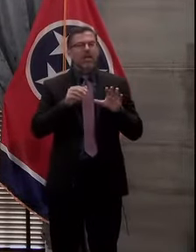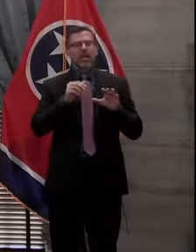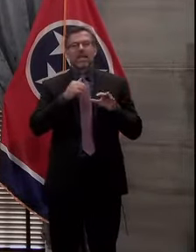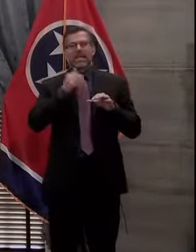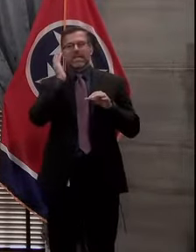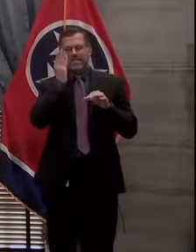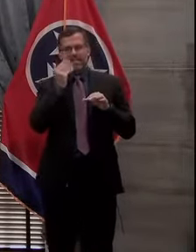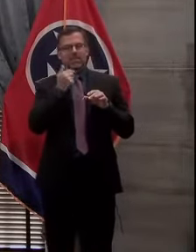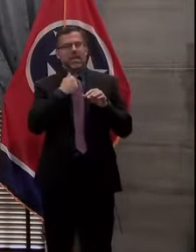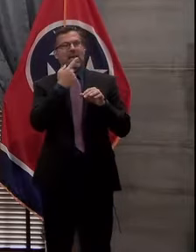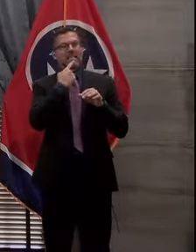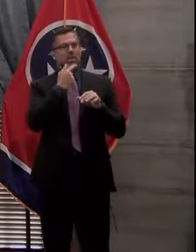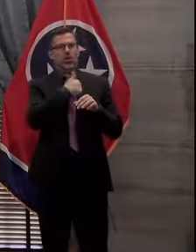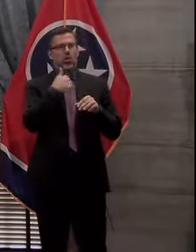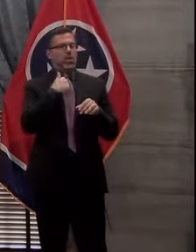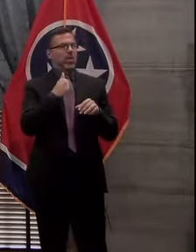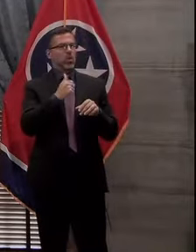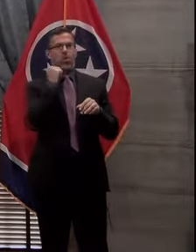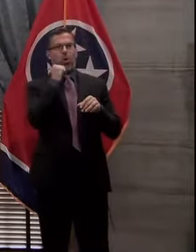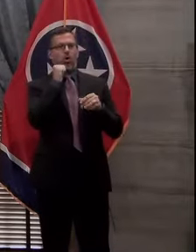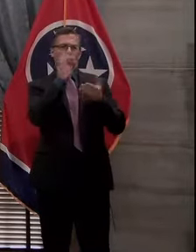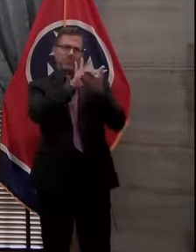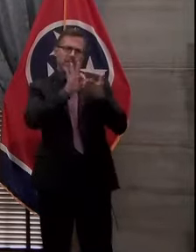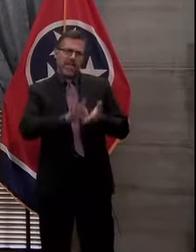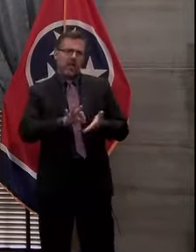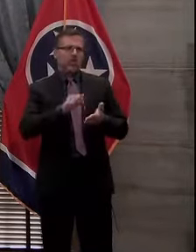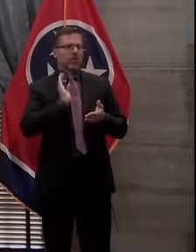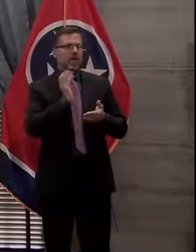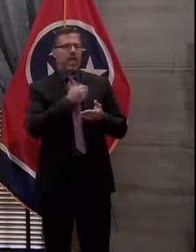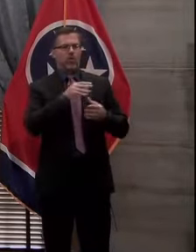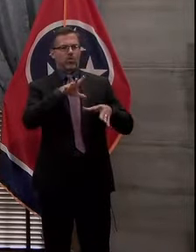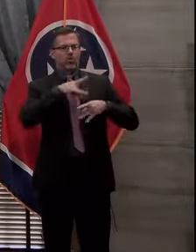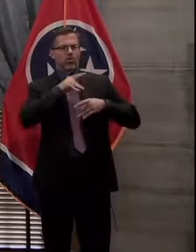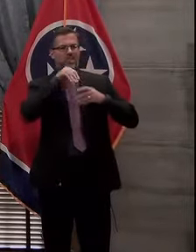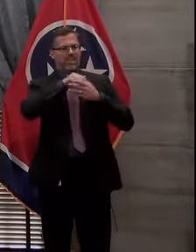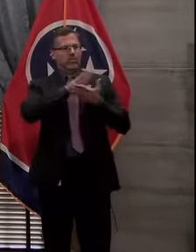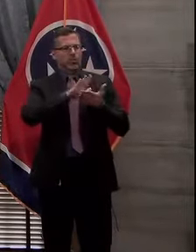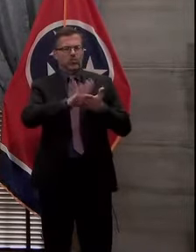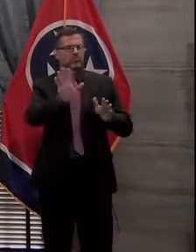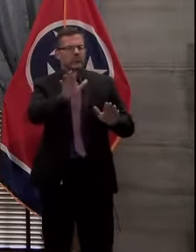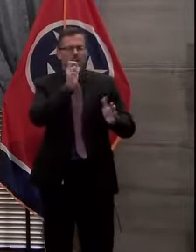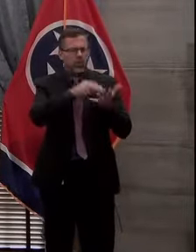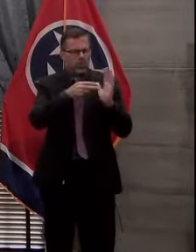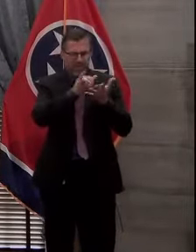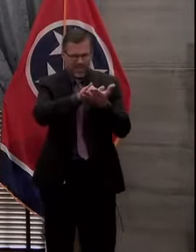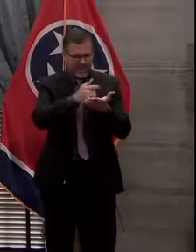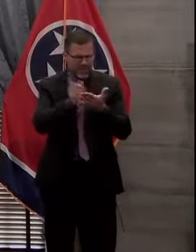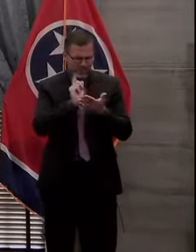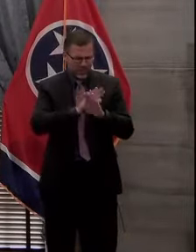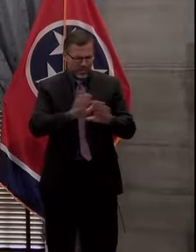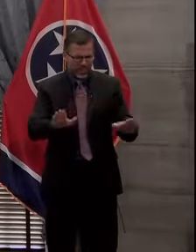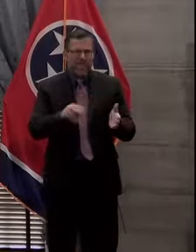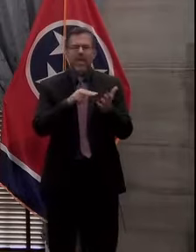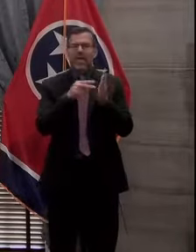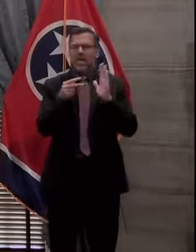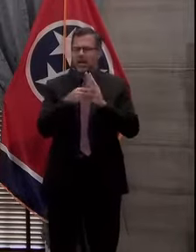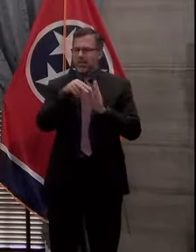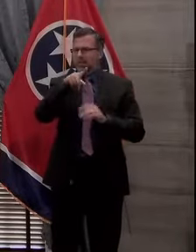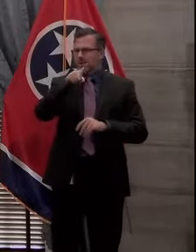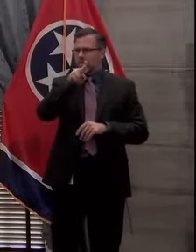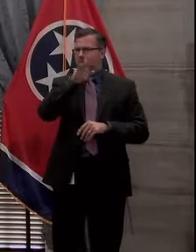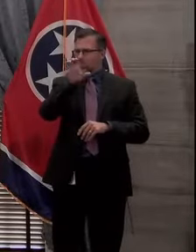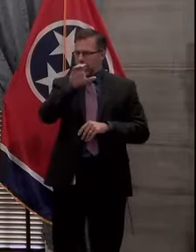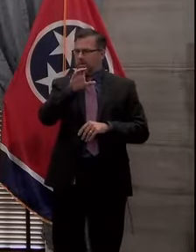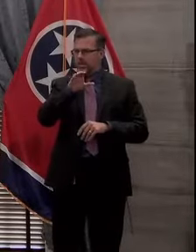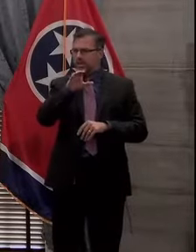all. That's not an accurate way to assess that. What we were referencing was public-facing reporting.